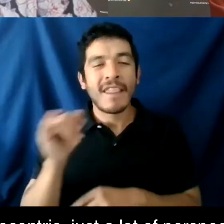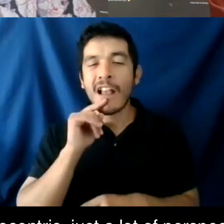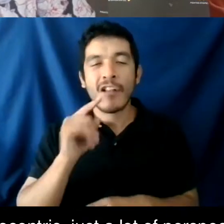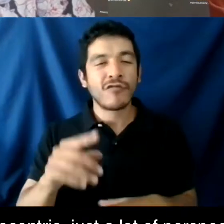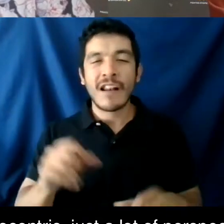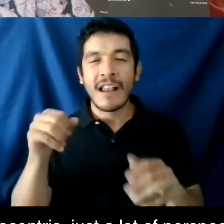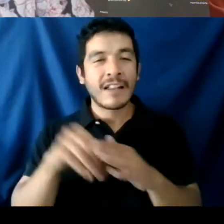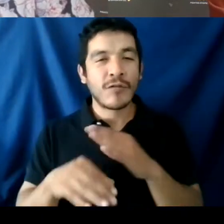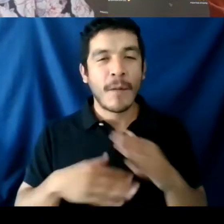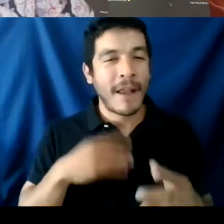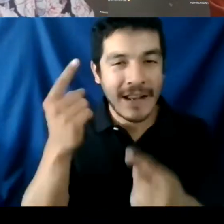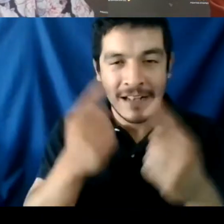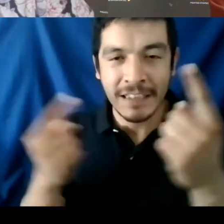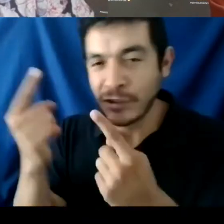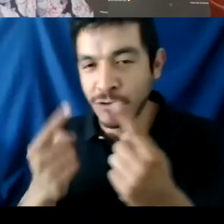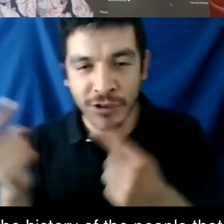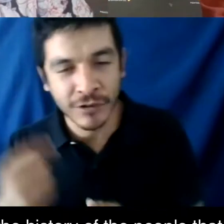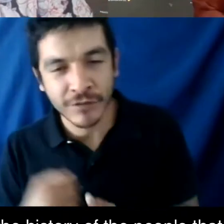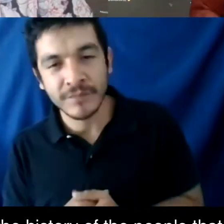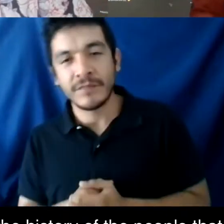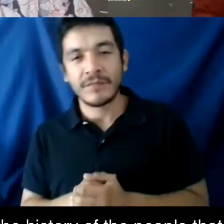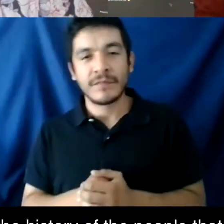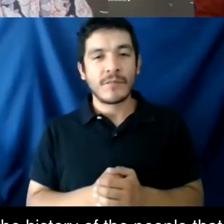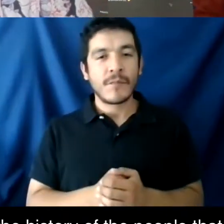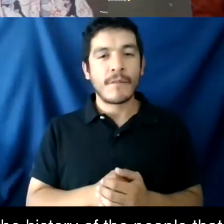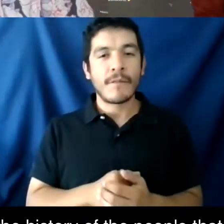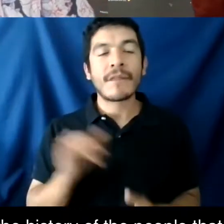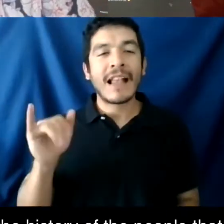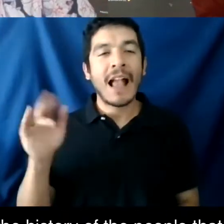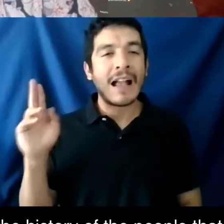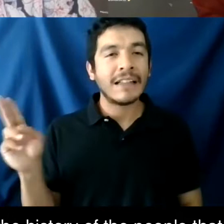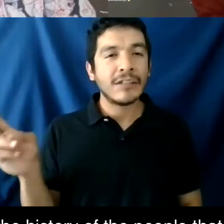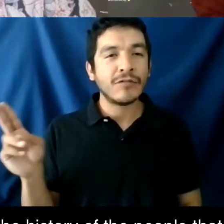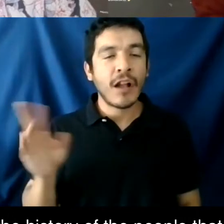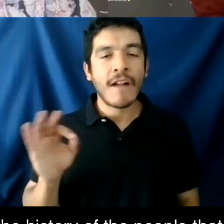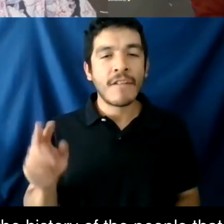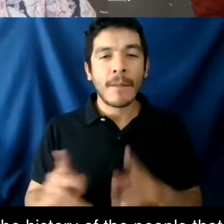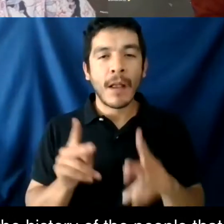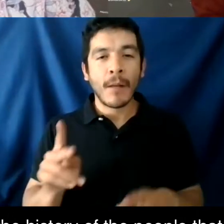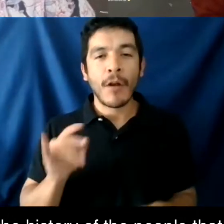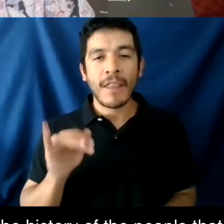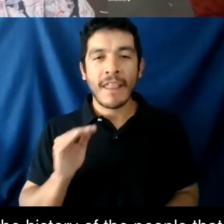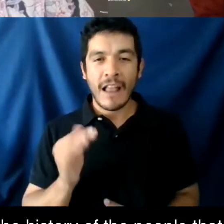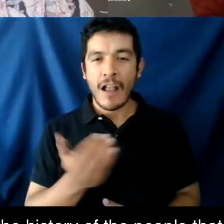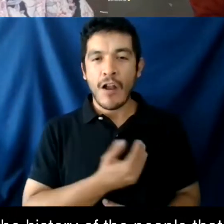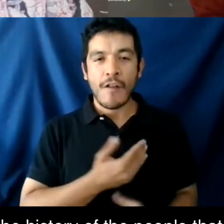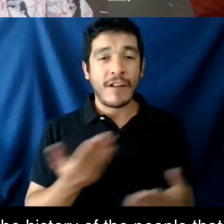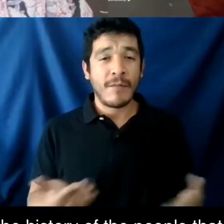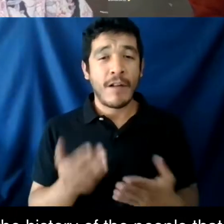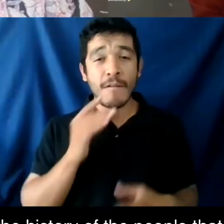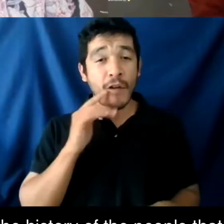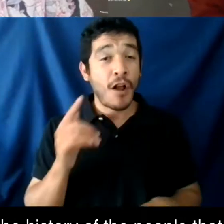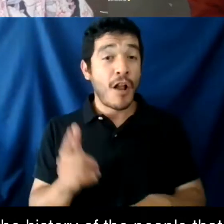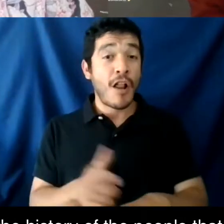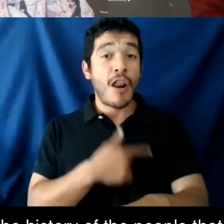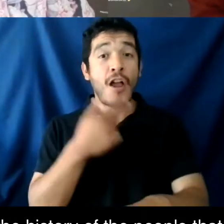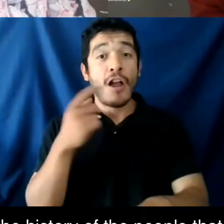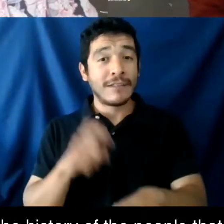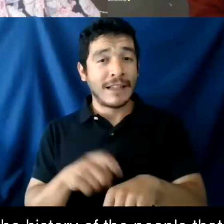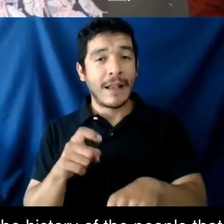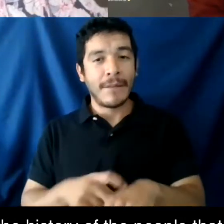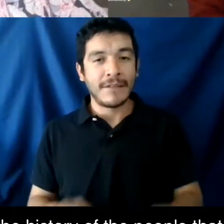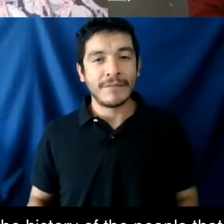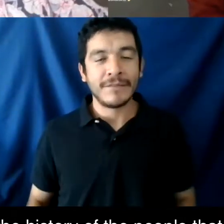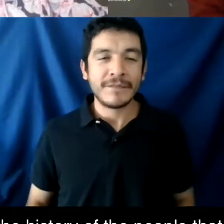into consideration, the history of people that have been here for